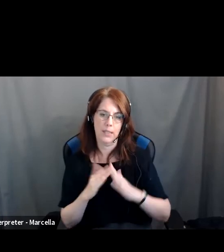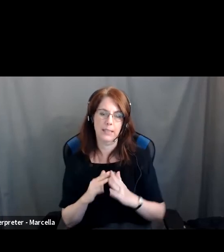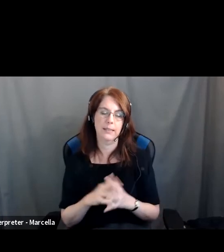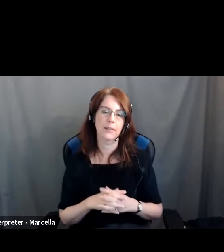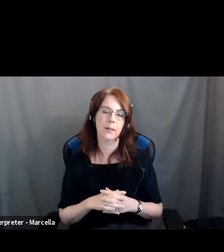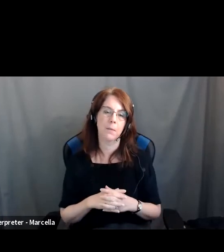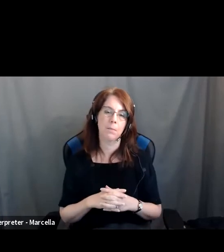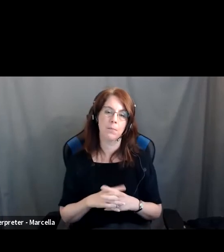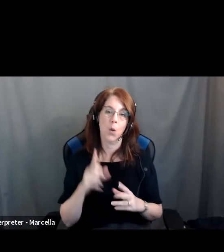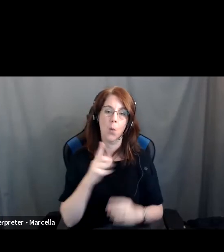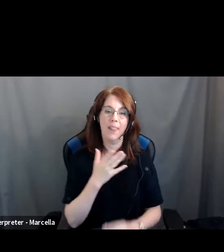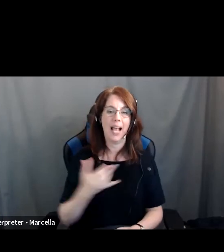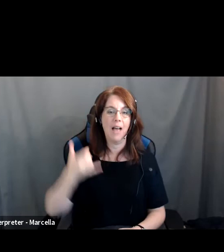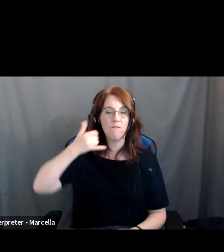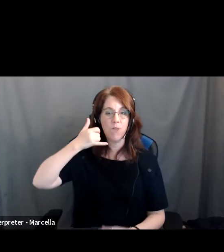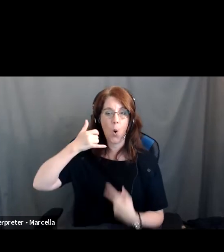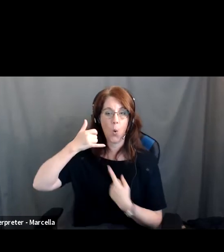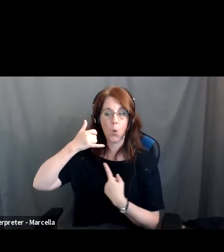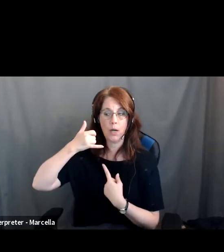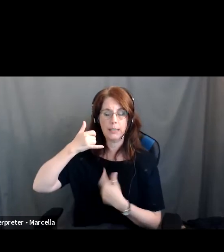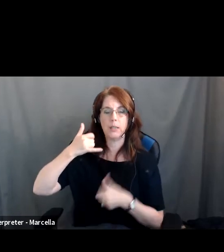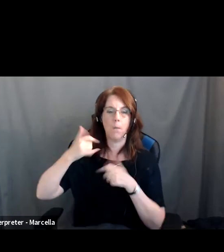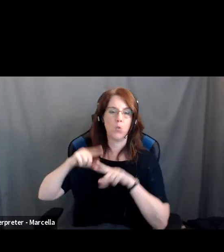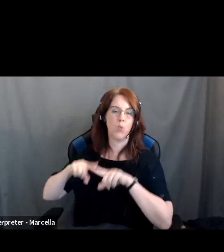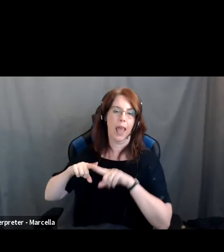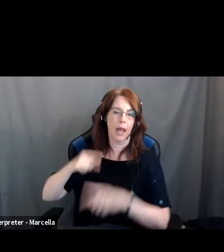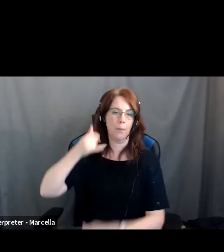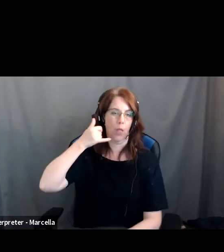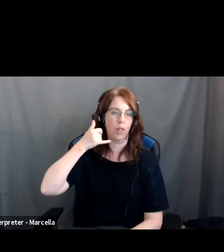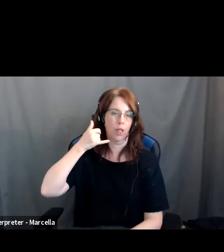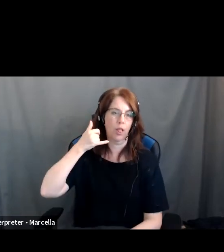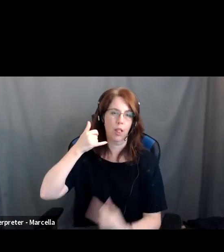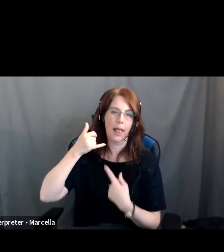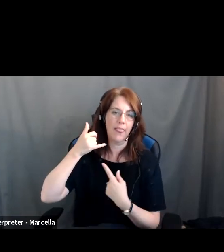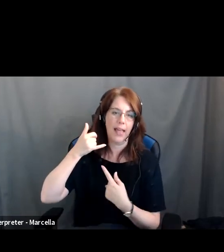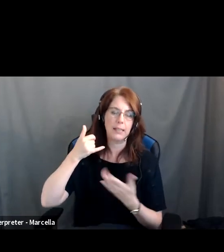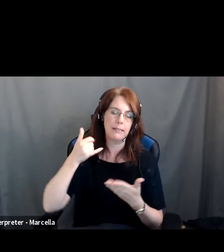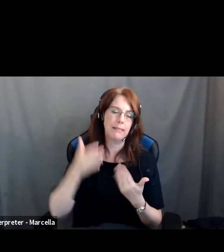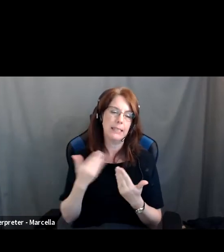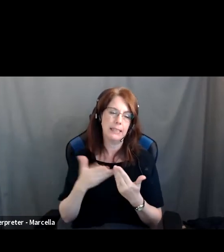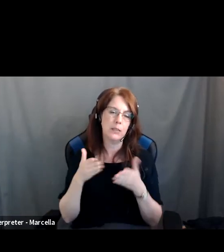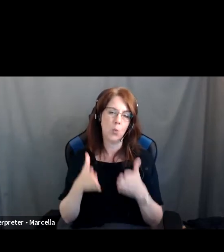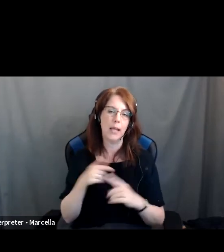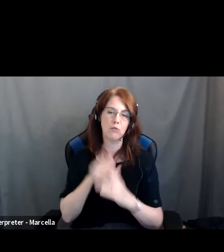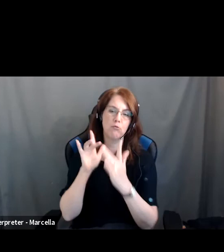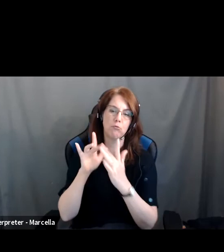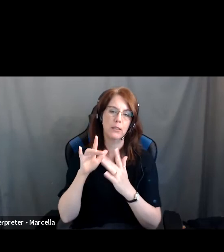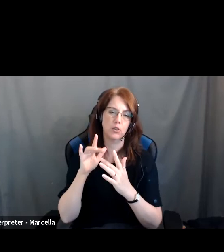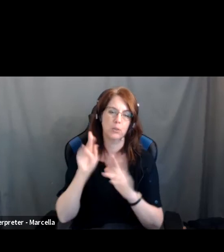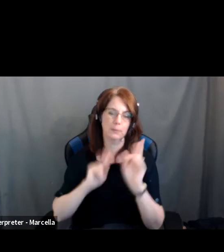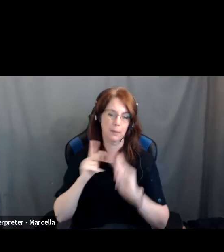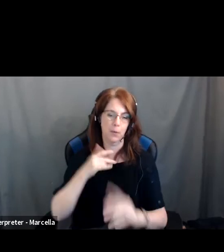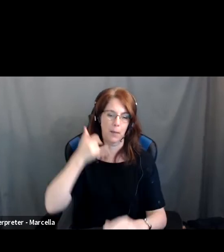that telephone has been about the most reliable. So that has been one of the easiest ways to reach people.